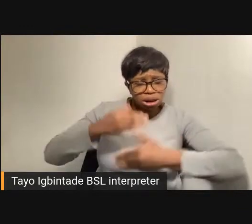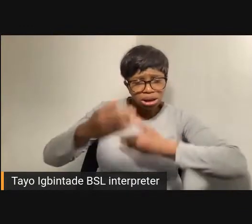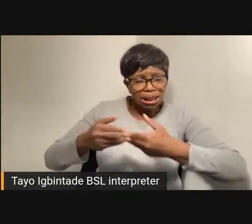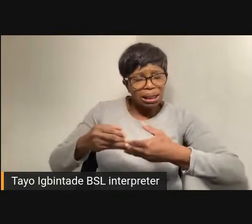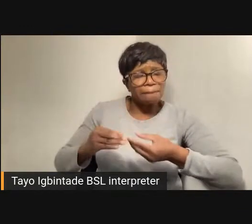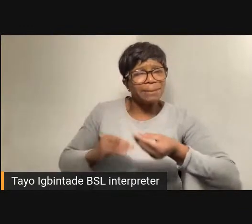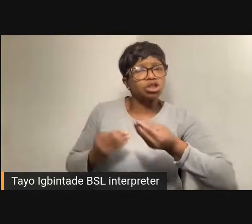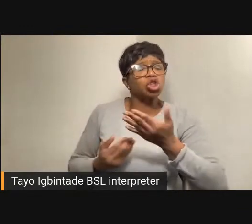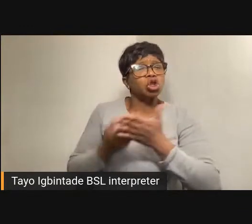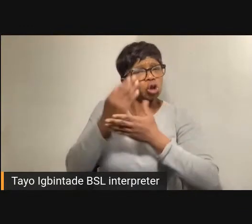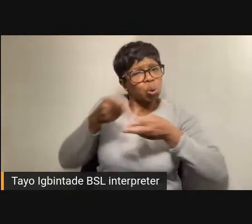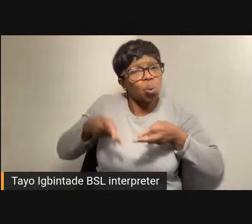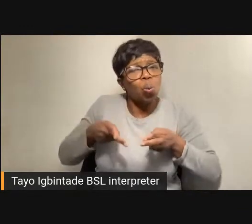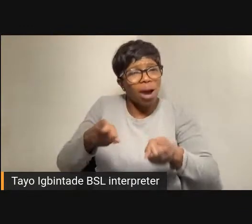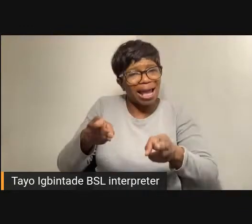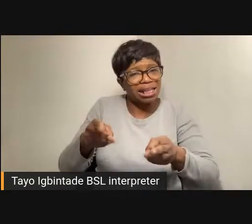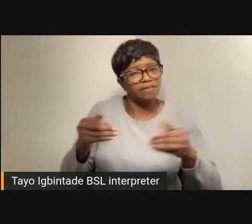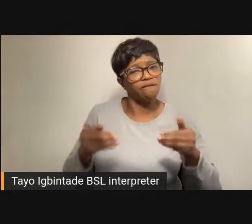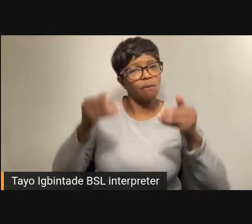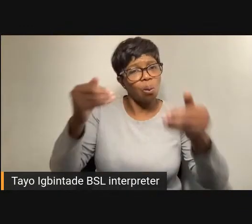pathways for the generations to come?